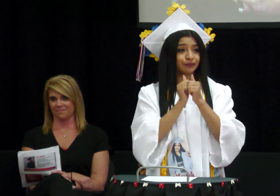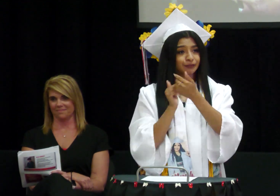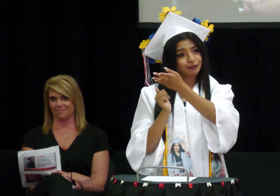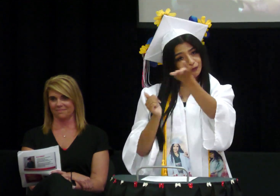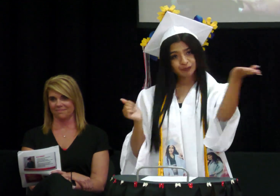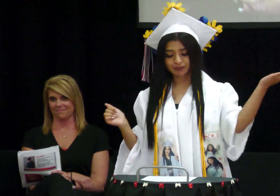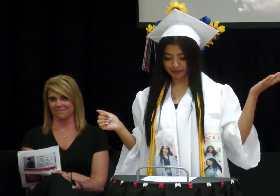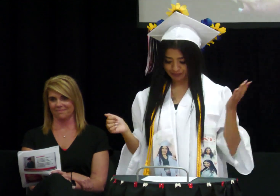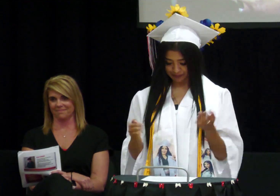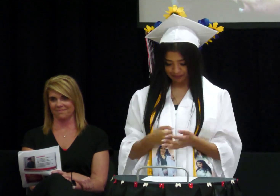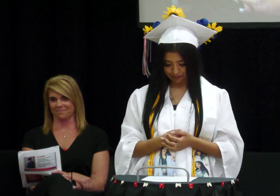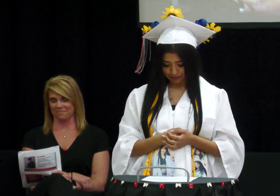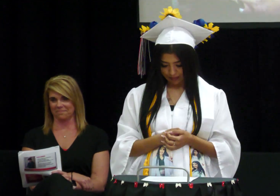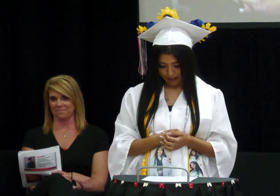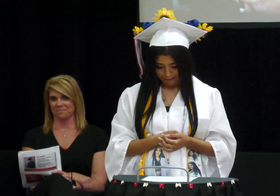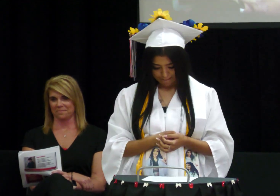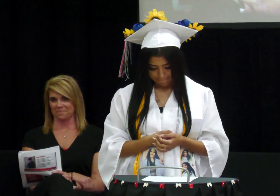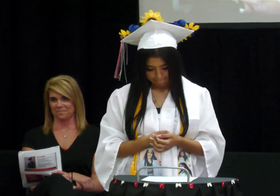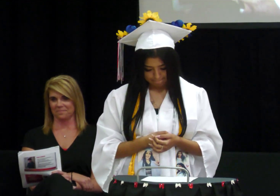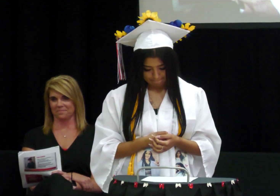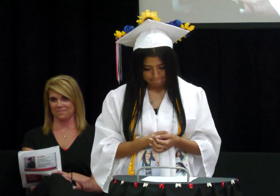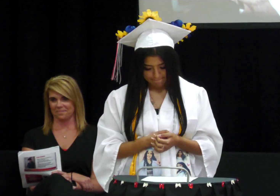And I am cherishing all of those good times I've had with you.